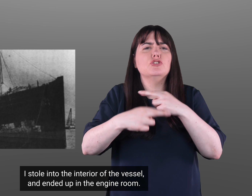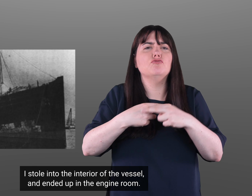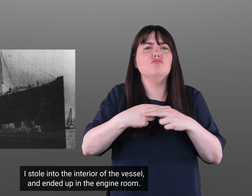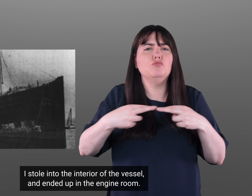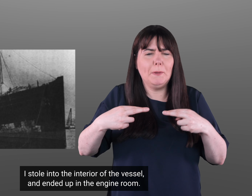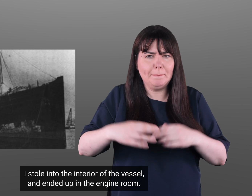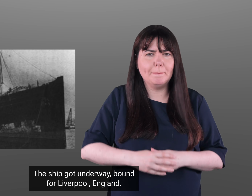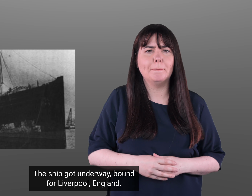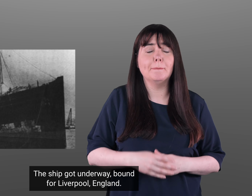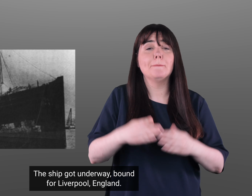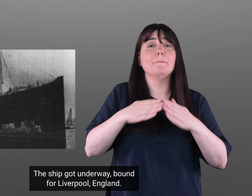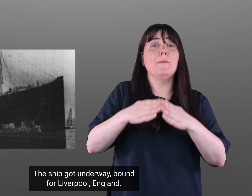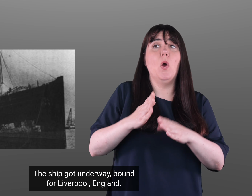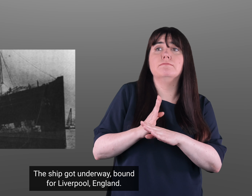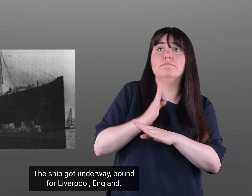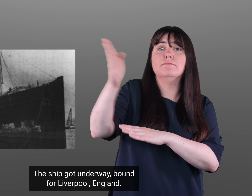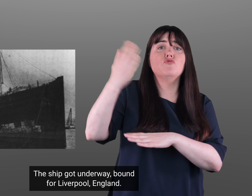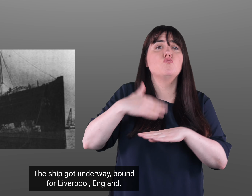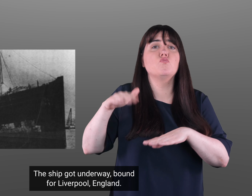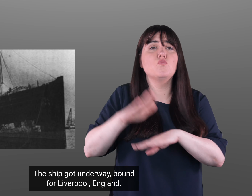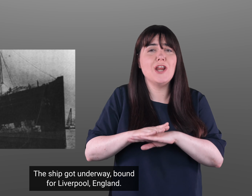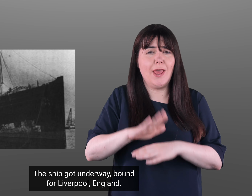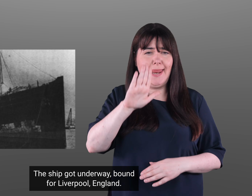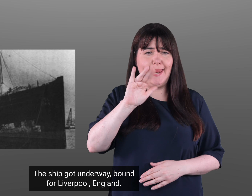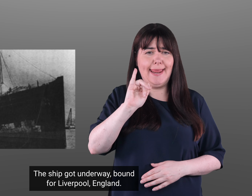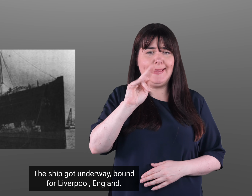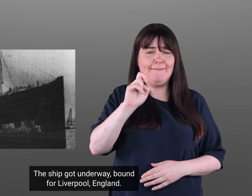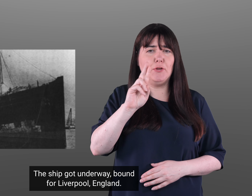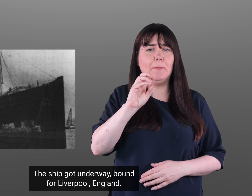room. The ship got underway, bound for Liverpool, England.